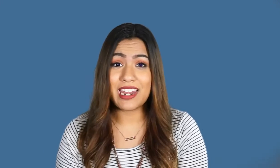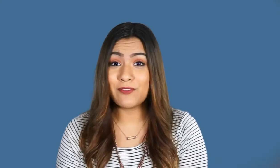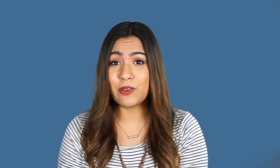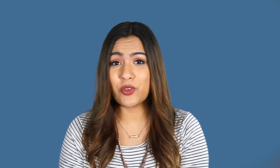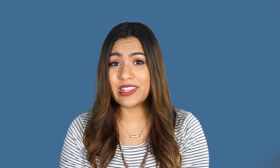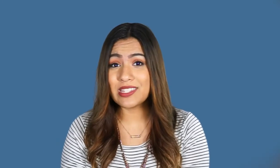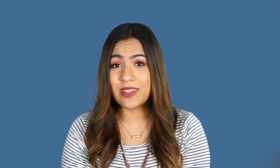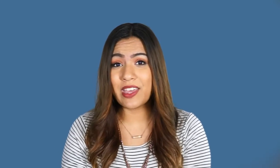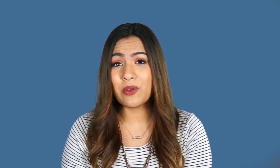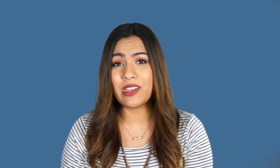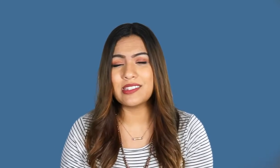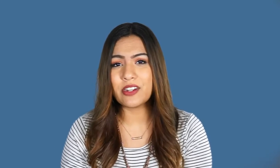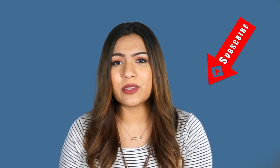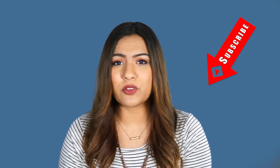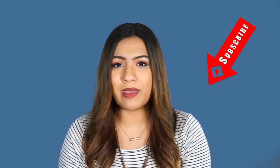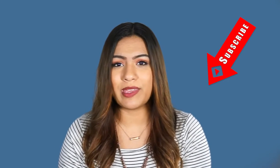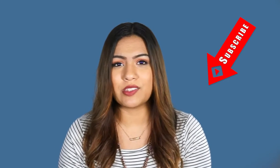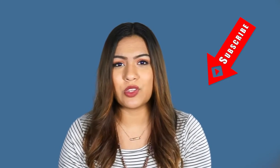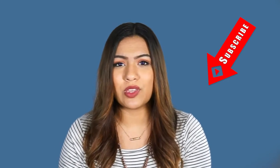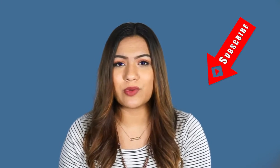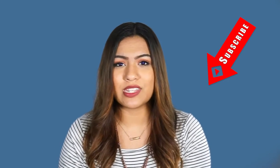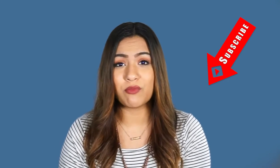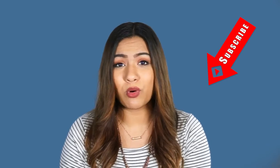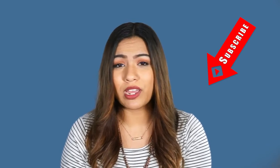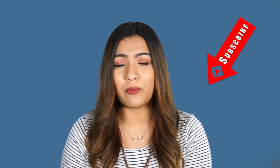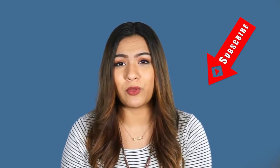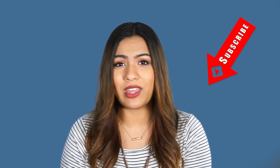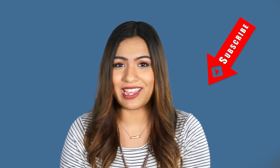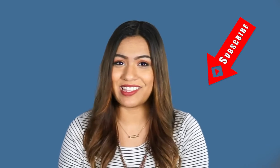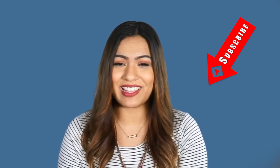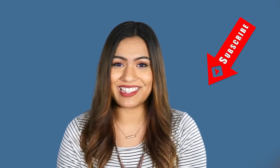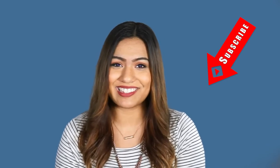if you enjoyed this video, consider subscribing so you can receive more helpful ASL lessons.